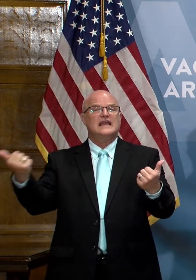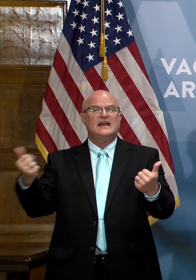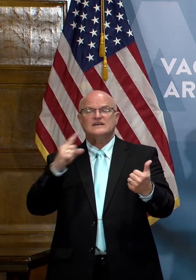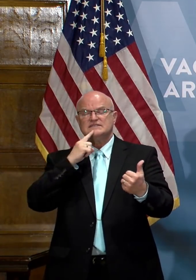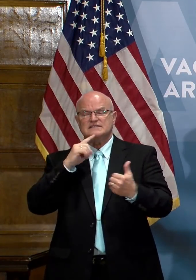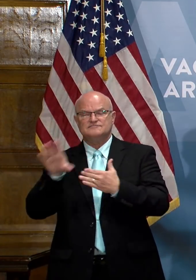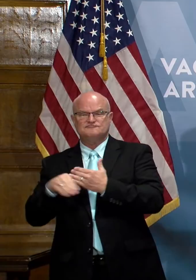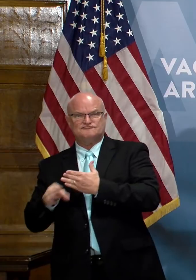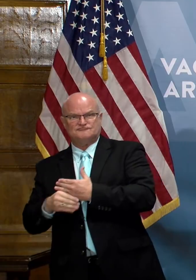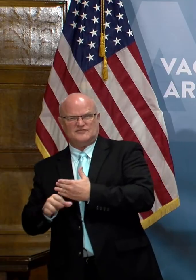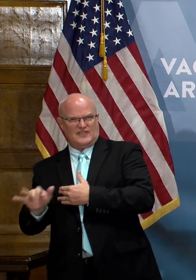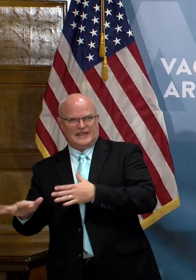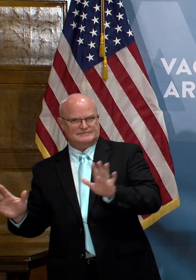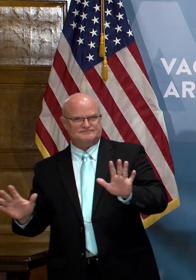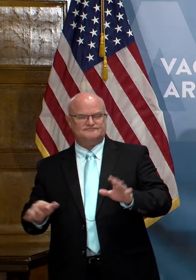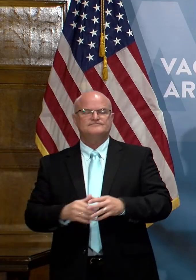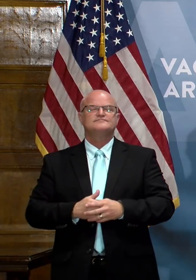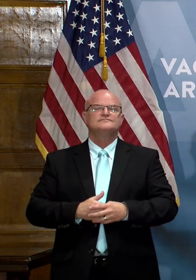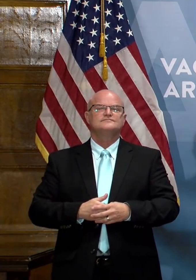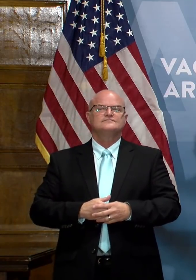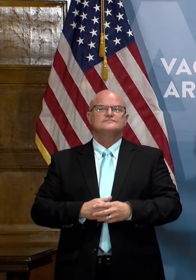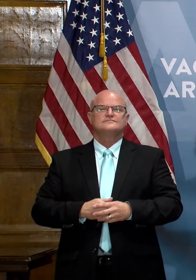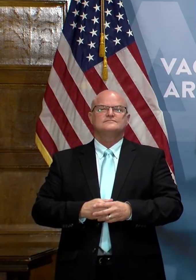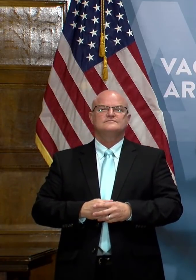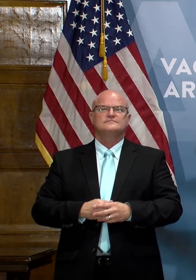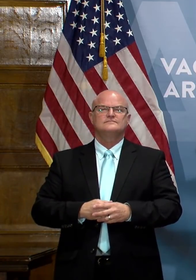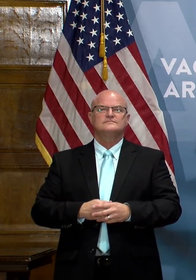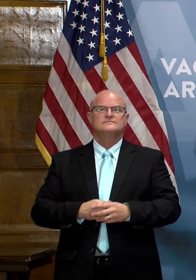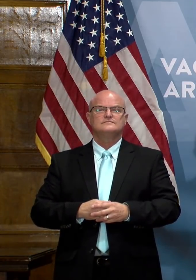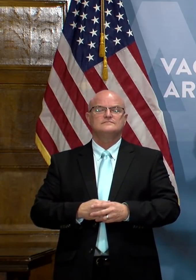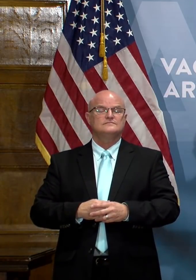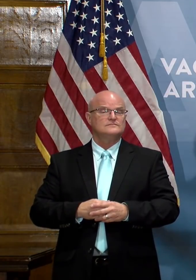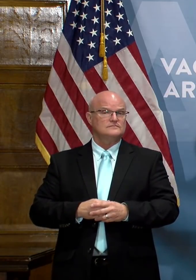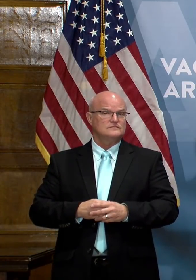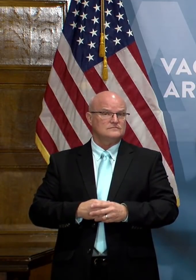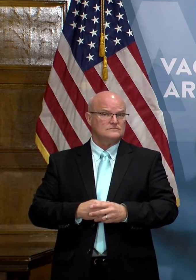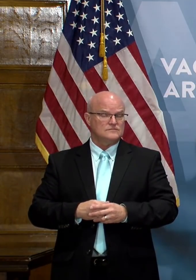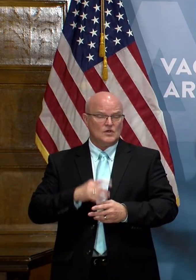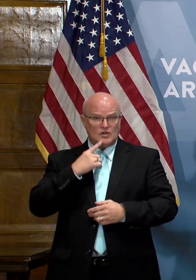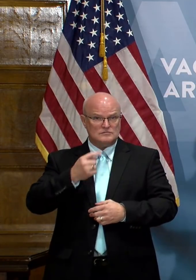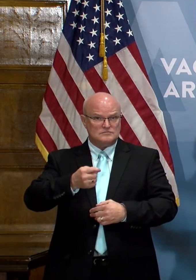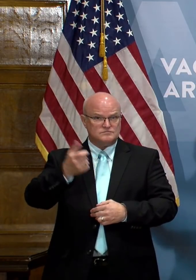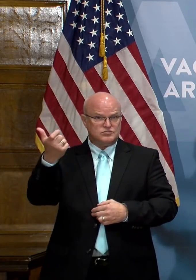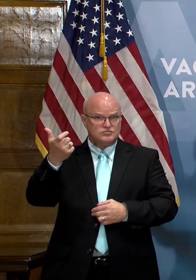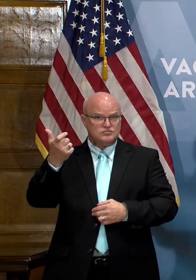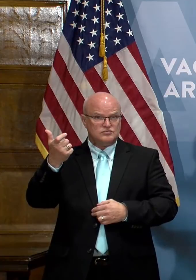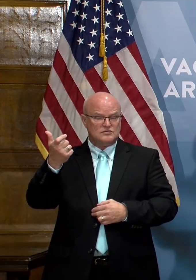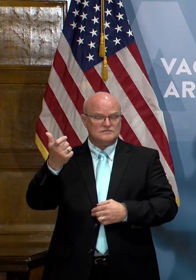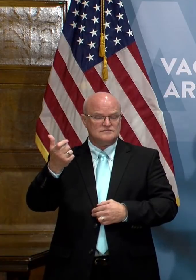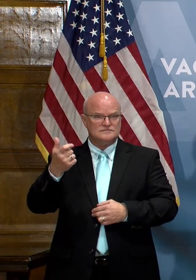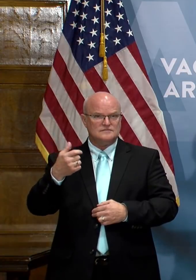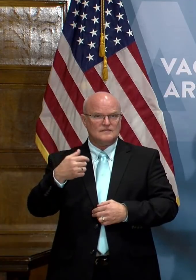just supplementary to that. So are you ruling out the